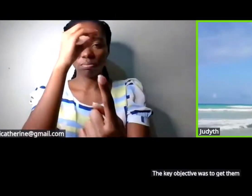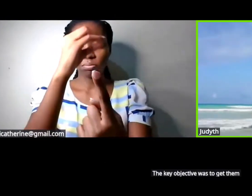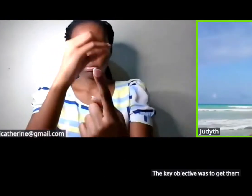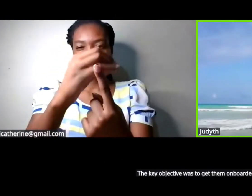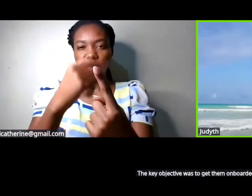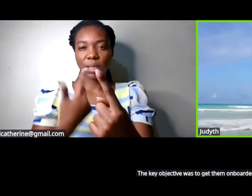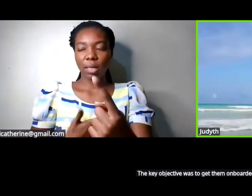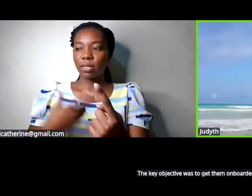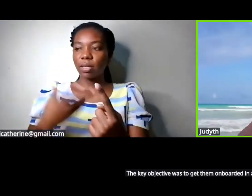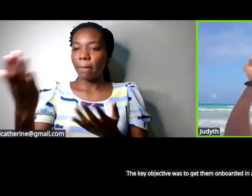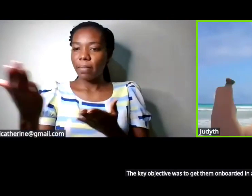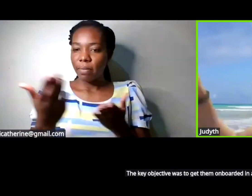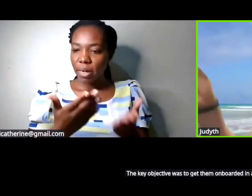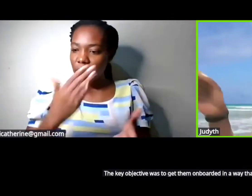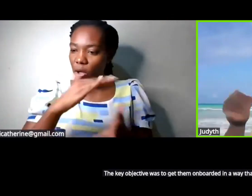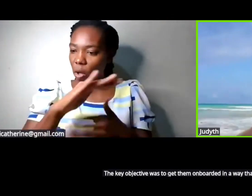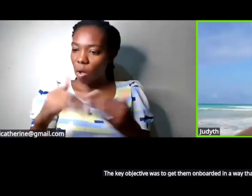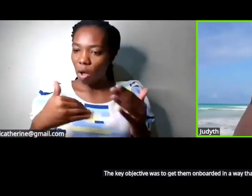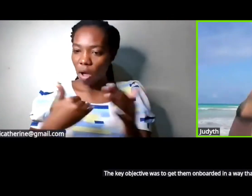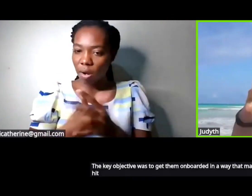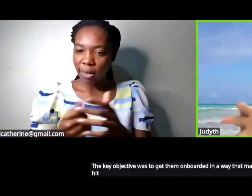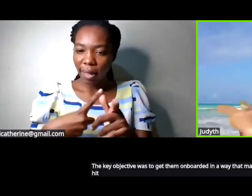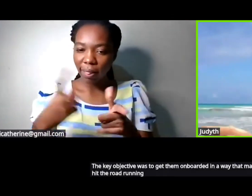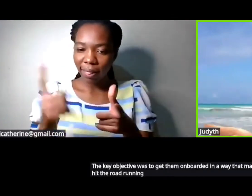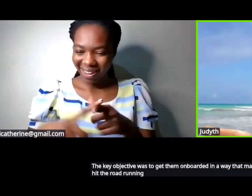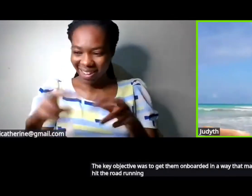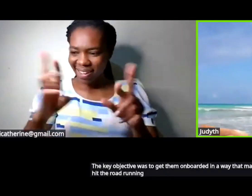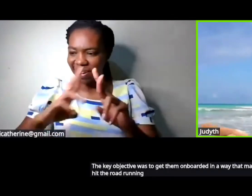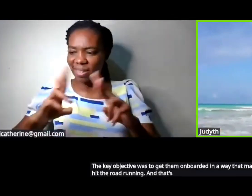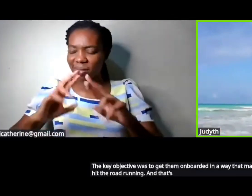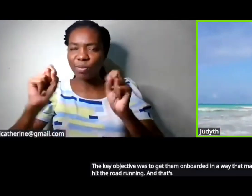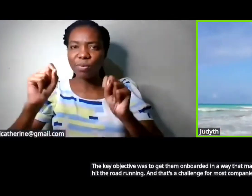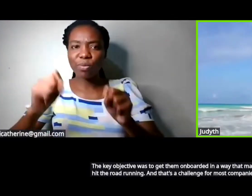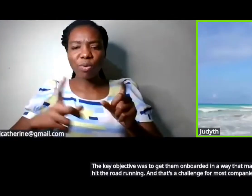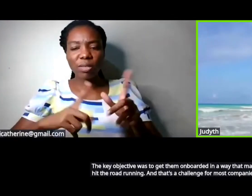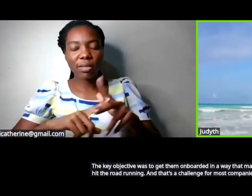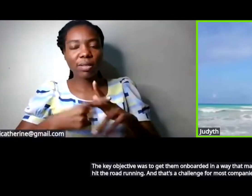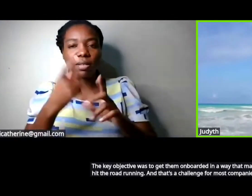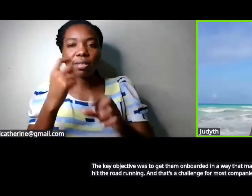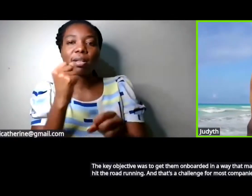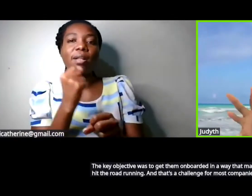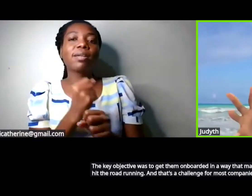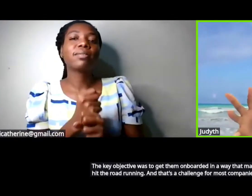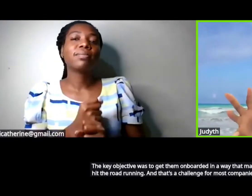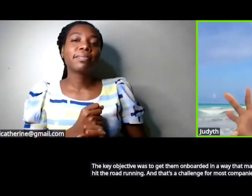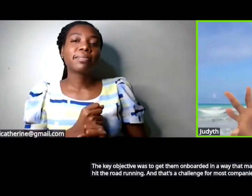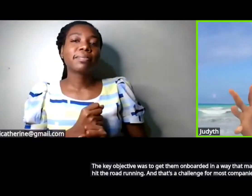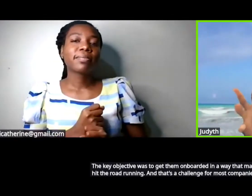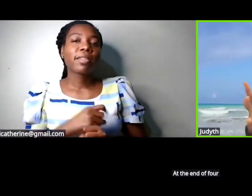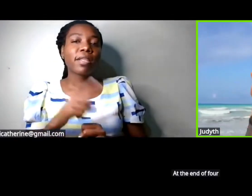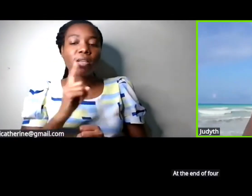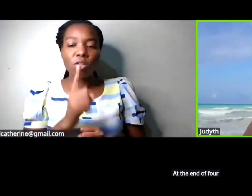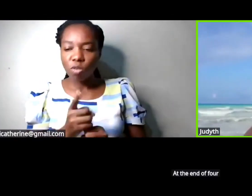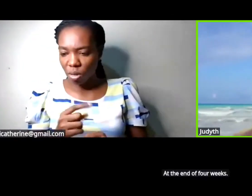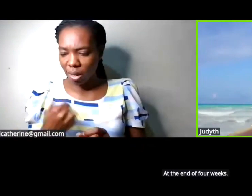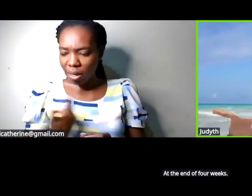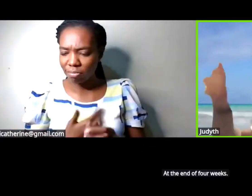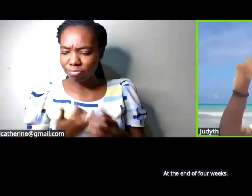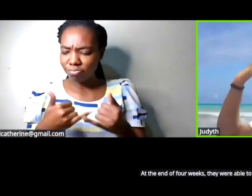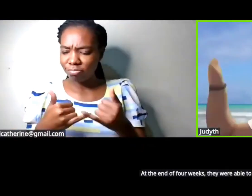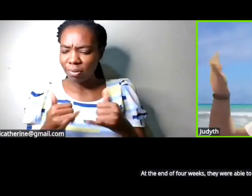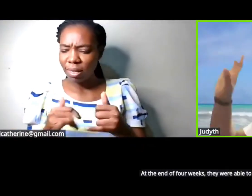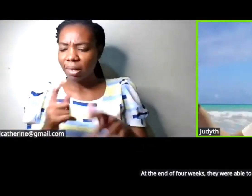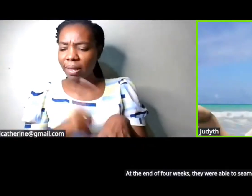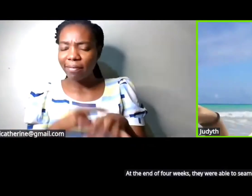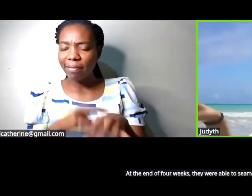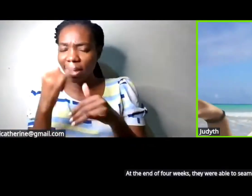way that makes them ready to hit the road running. And that's a challenge for most companies. At the end of 4 weeks, they were able to seamlessly join